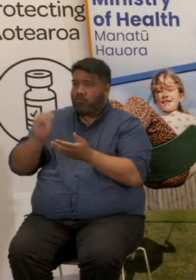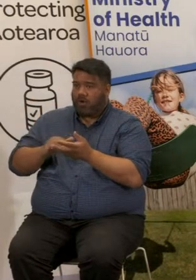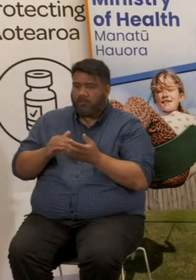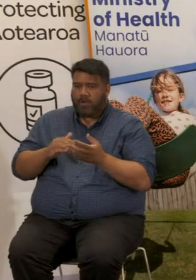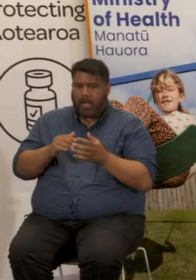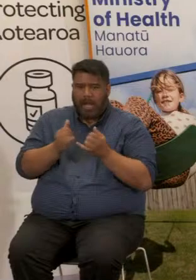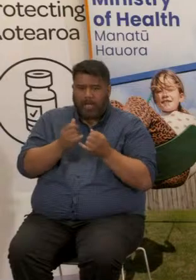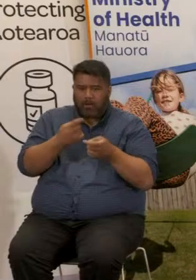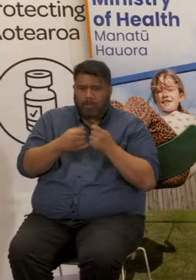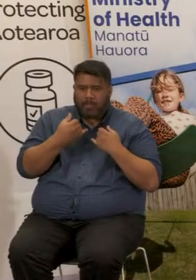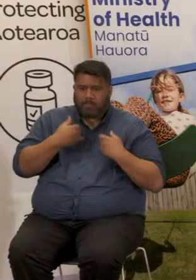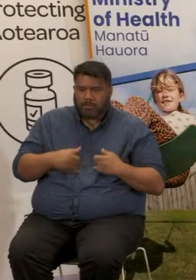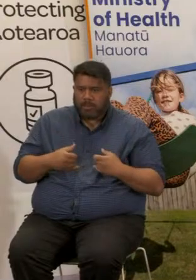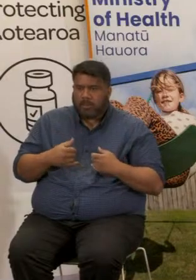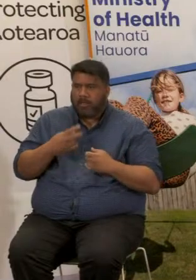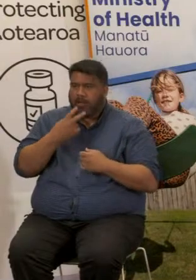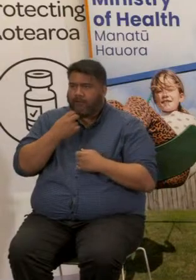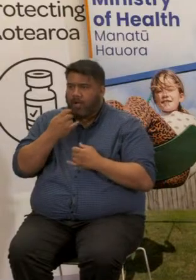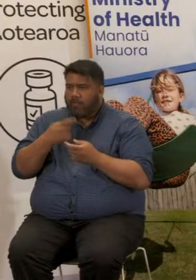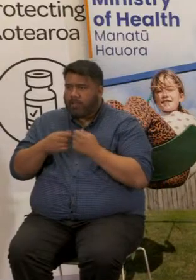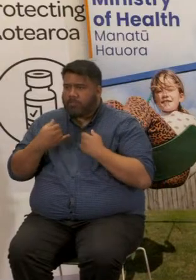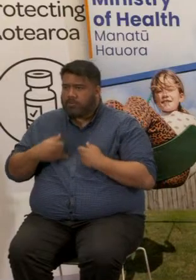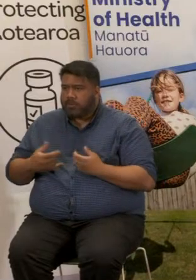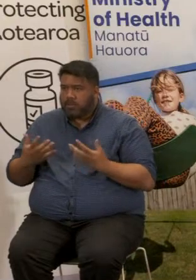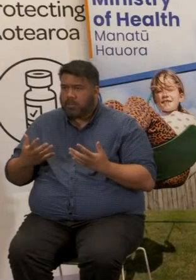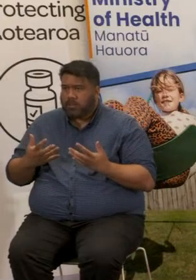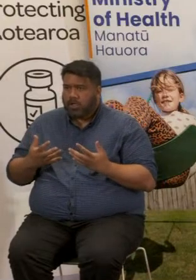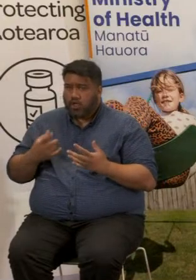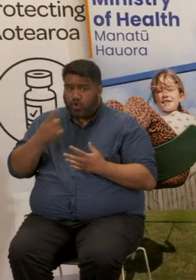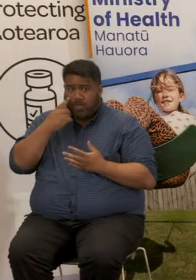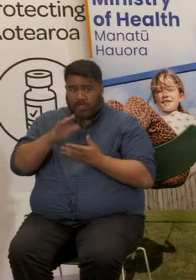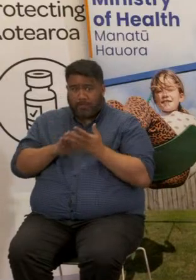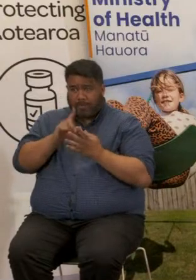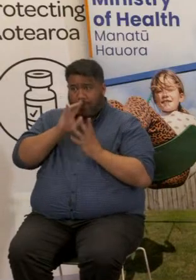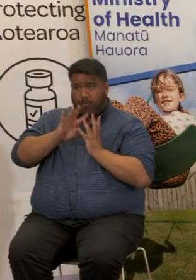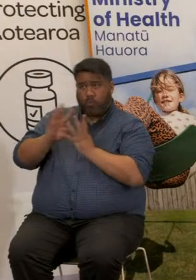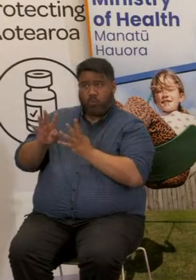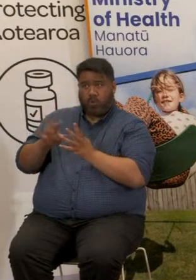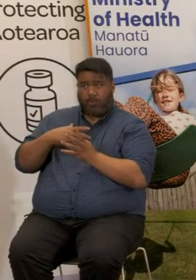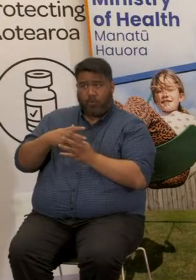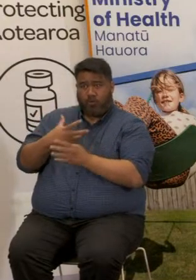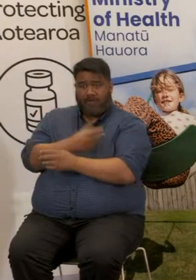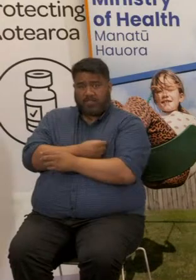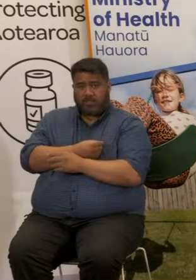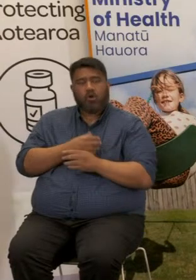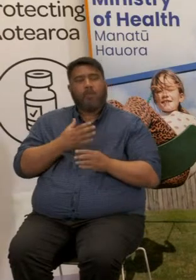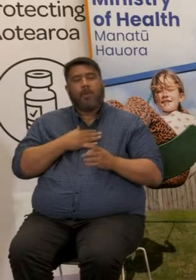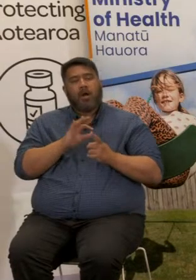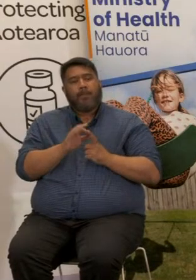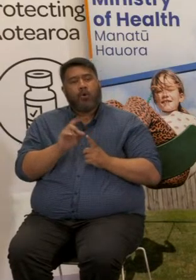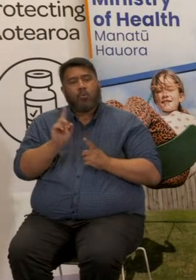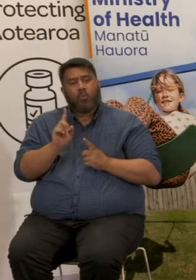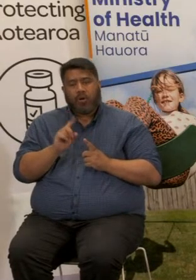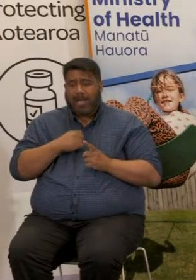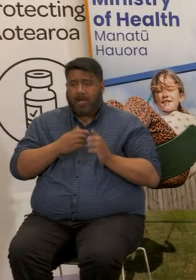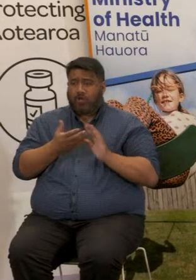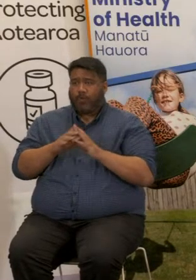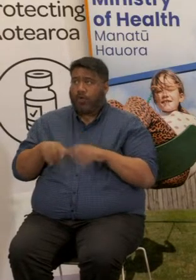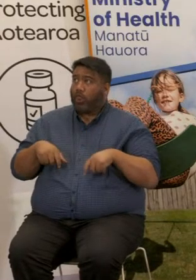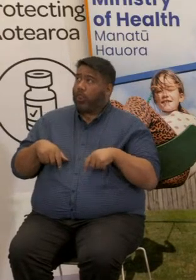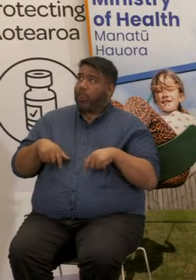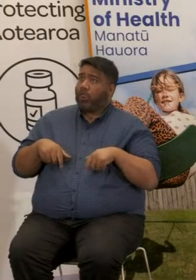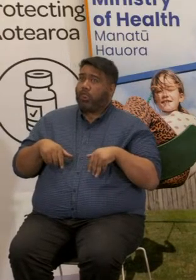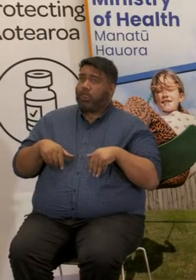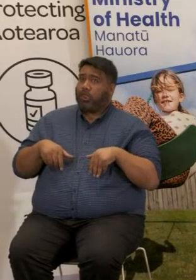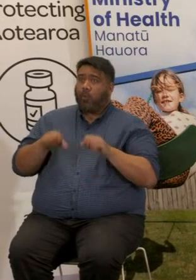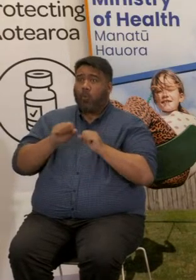getting sick, is that going to help those vaccination rates, do you think, from what you see on the ground? My point was our communities are not sitting still and waiting for that